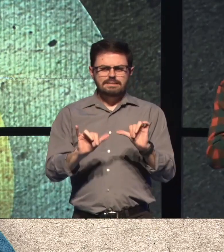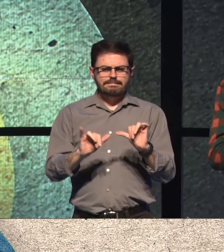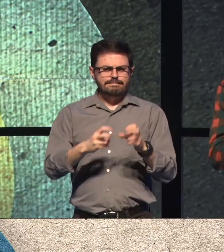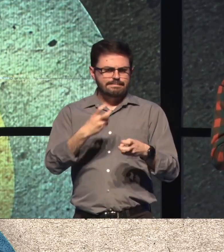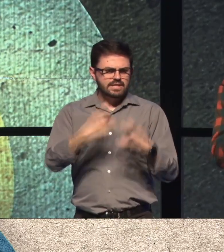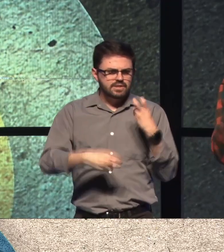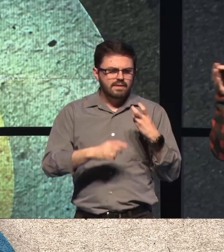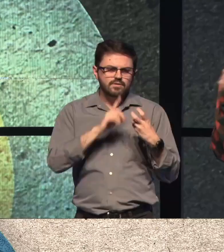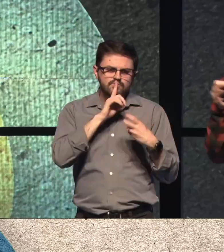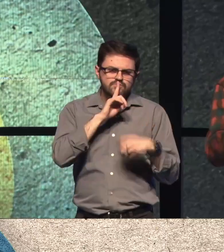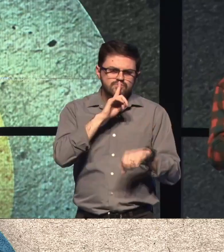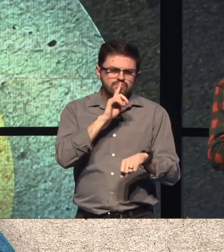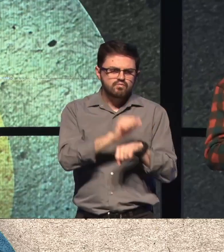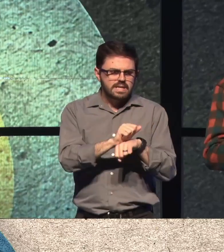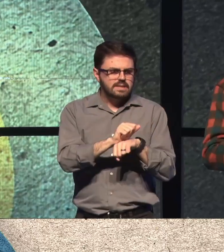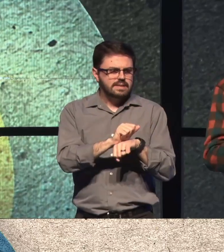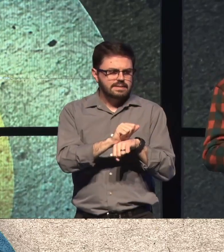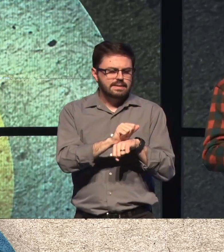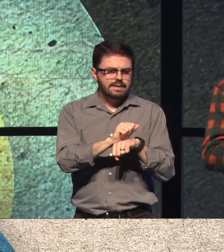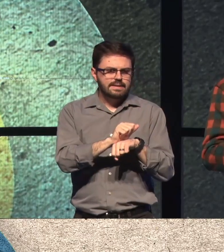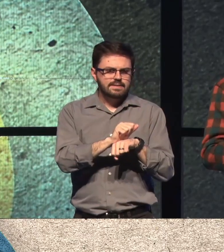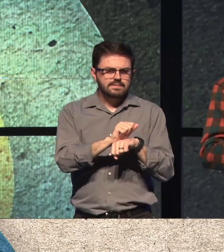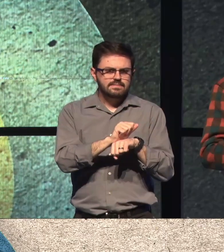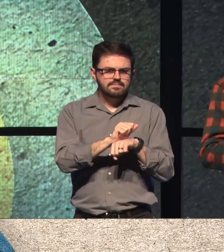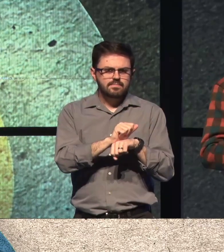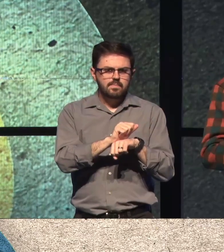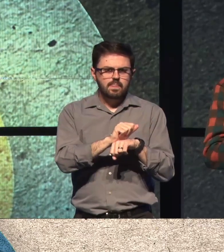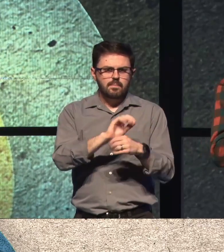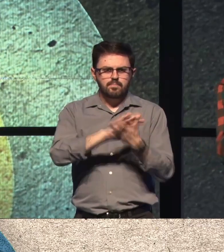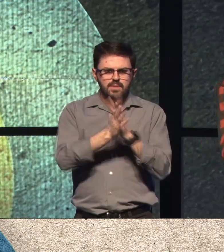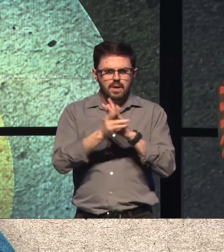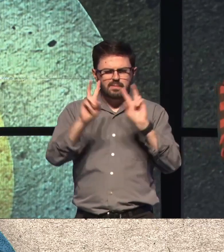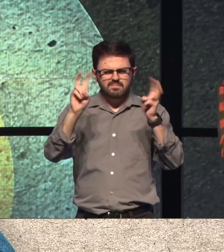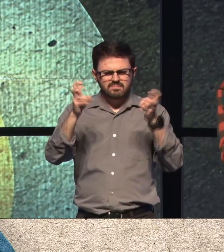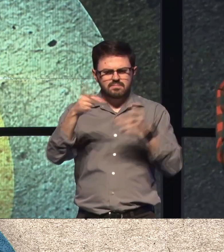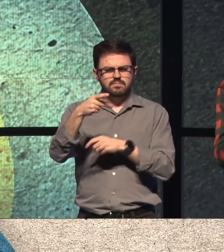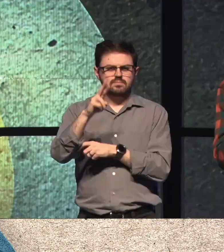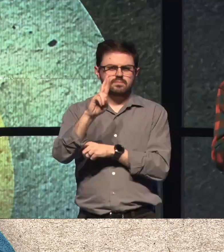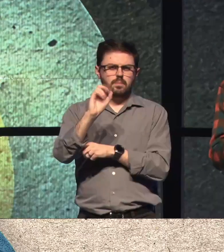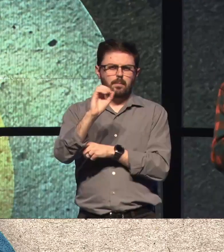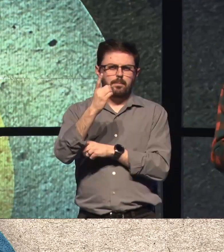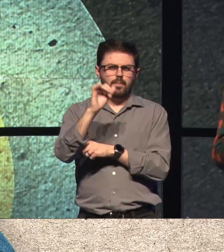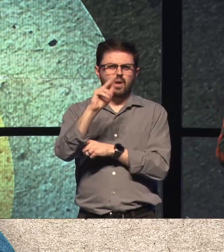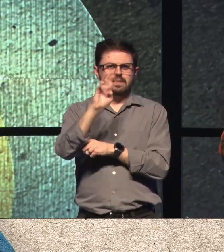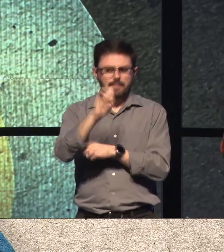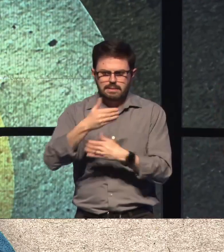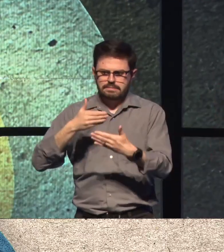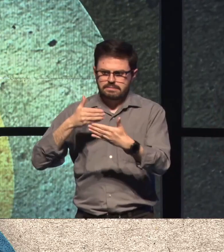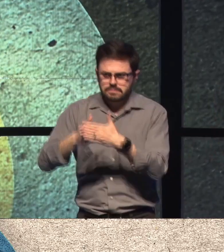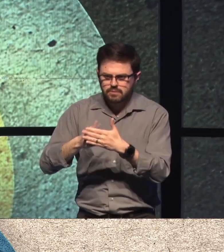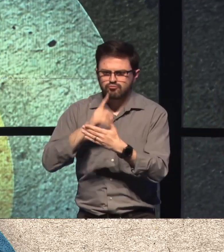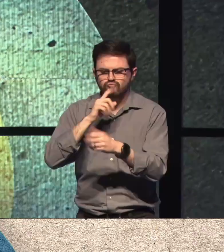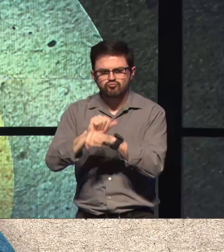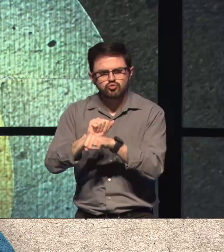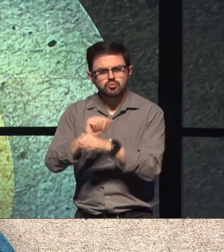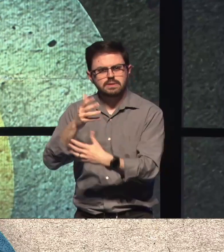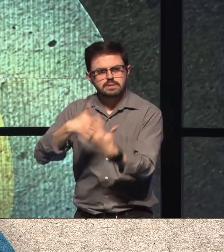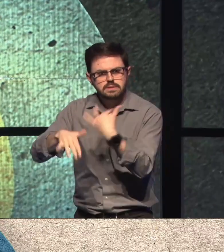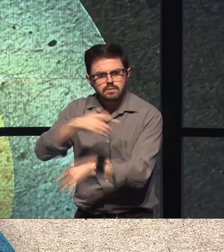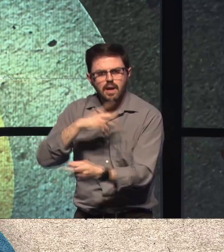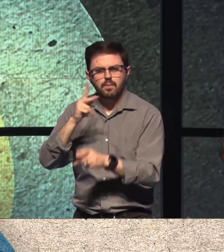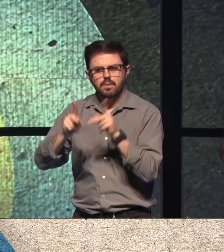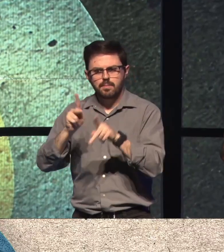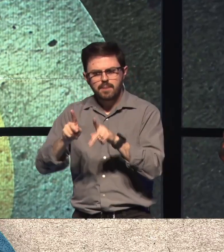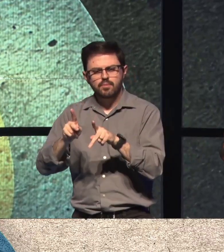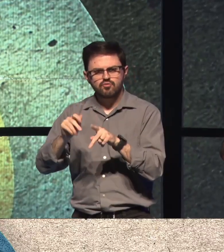truly proximate in this type of a setting. And so the question becomes, how are you getting proximate with people who will carry